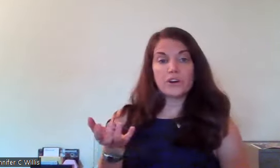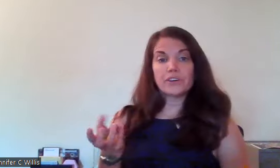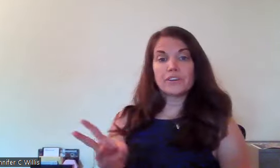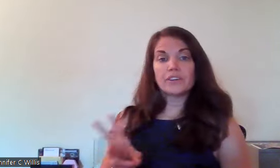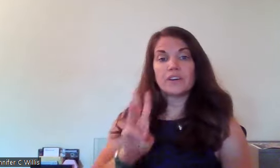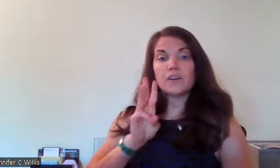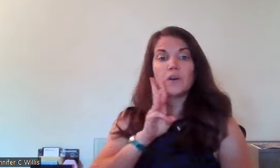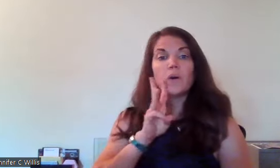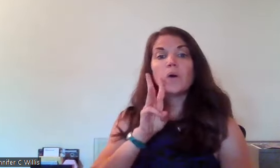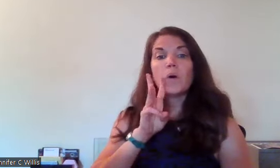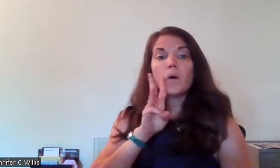Water.